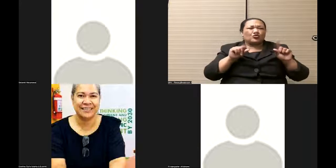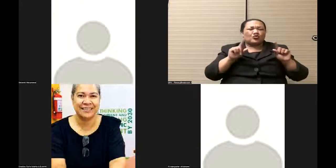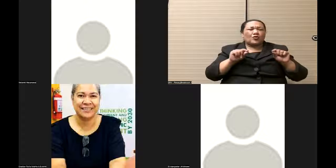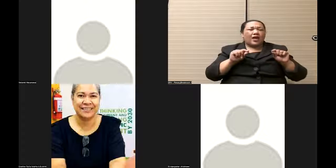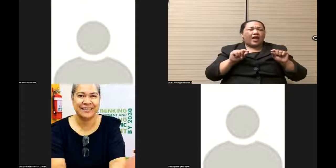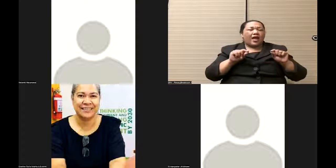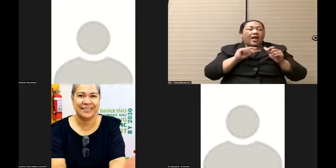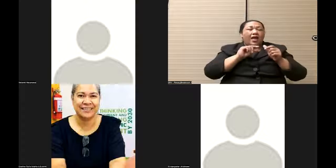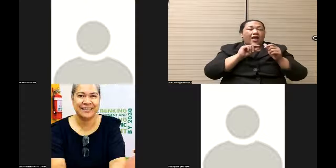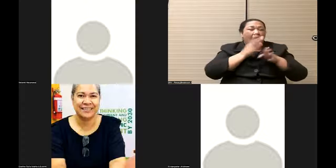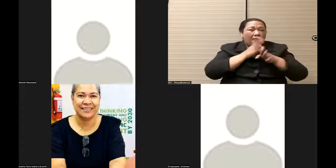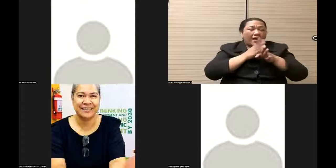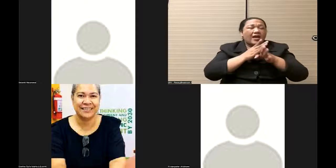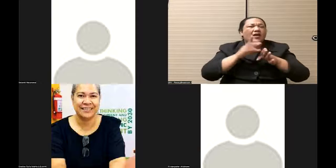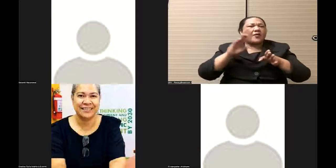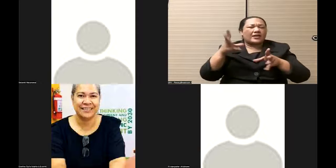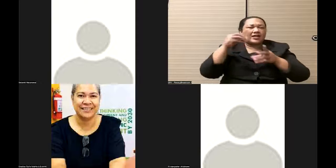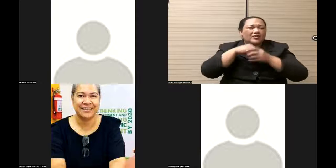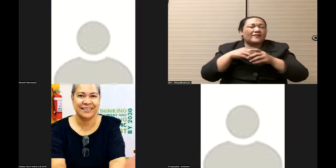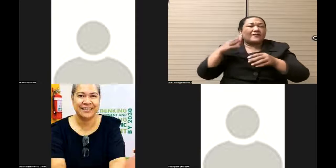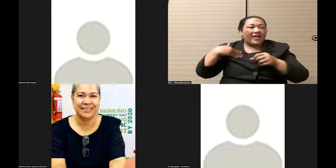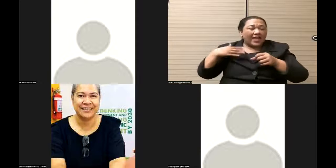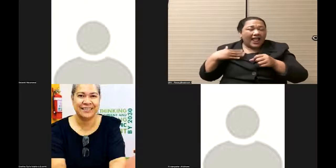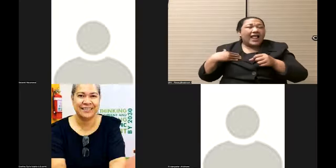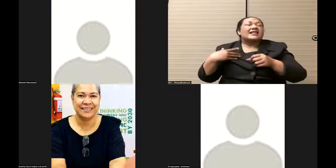technology, and enabling environments.